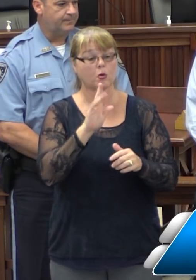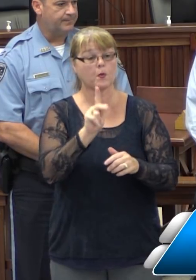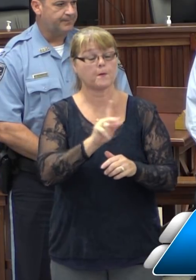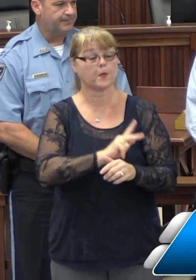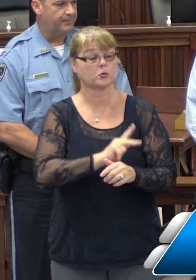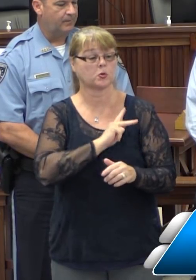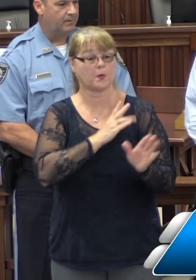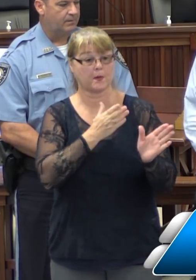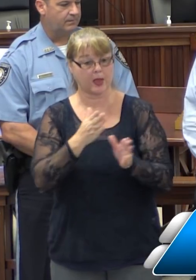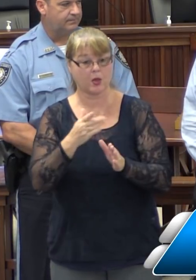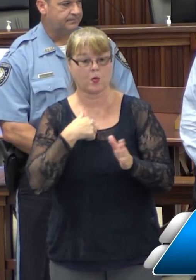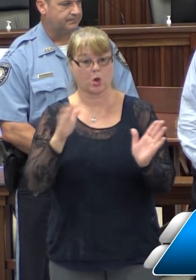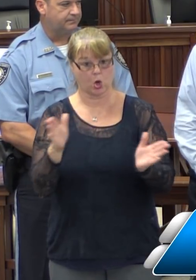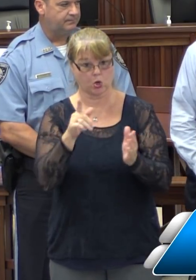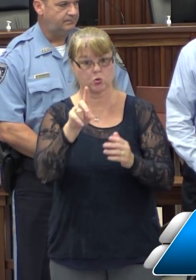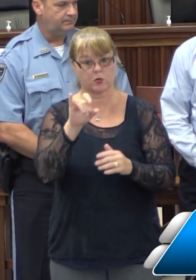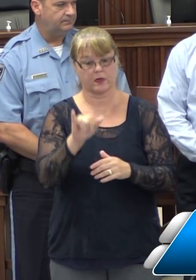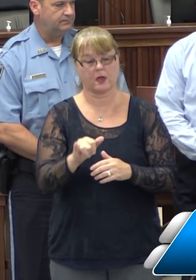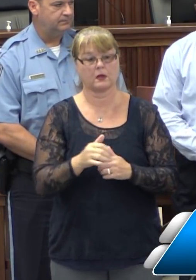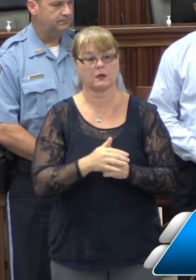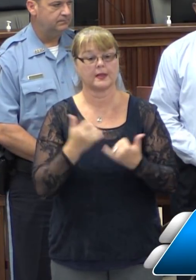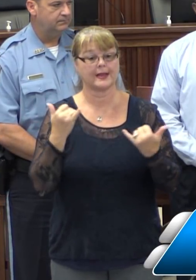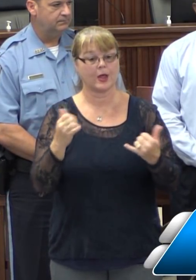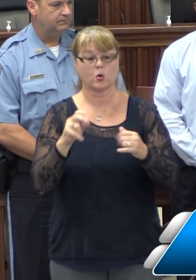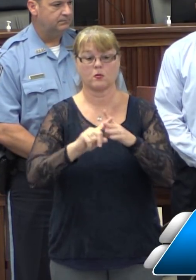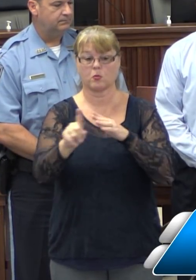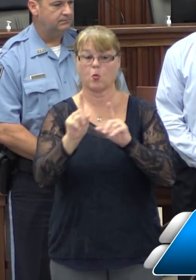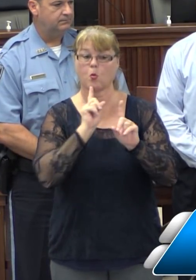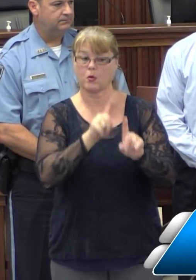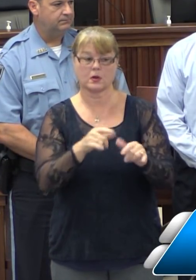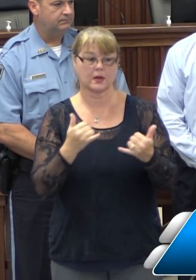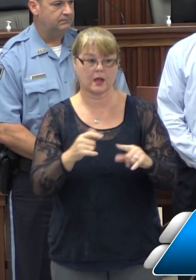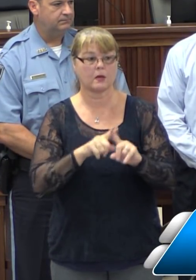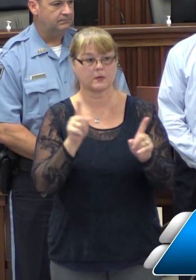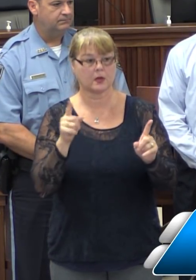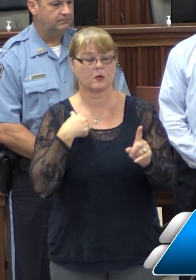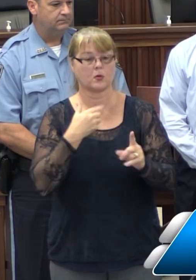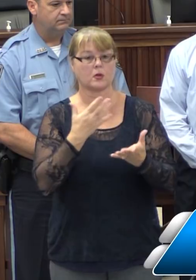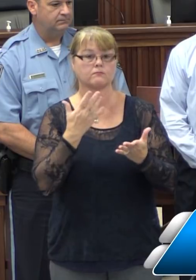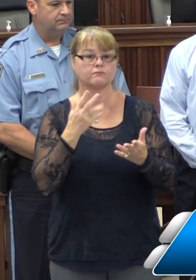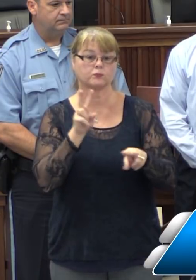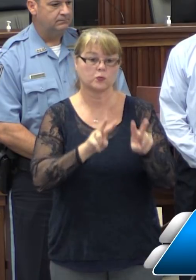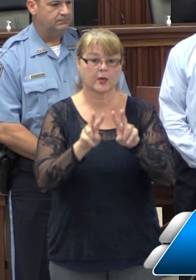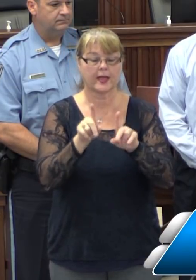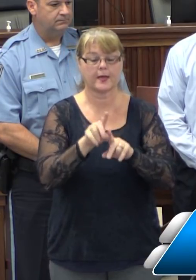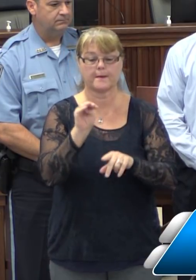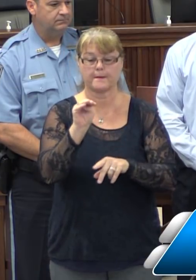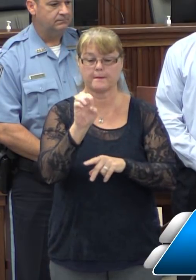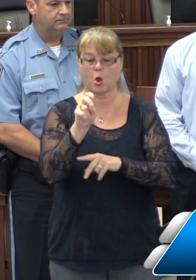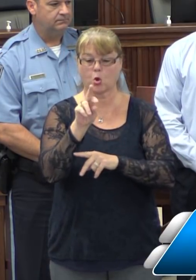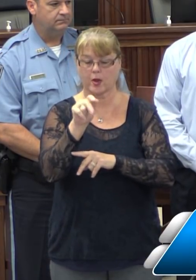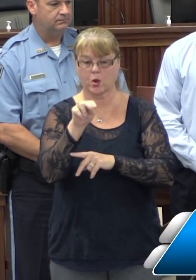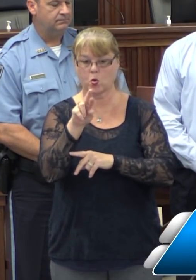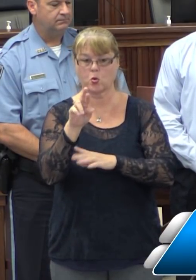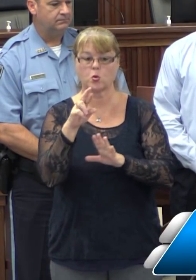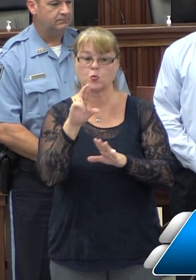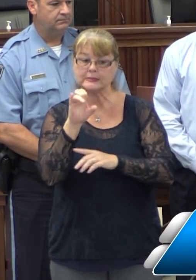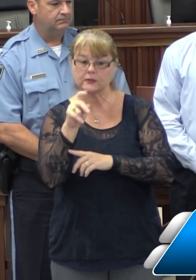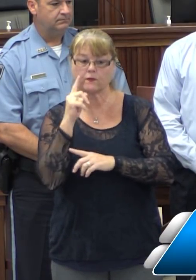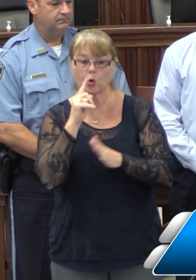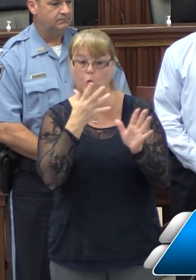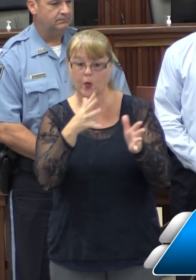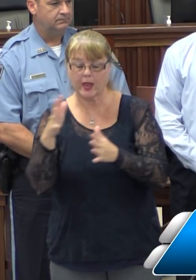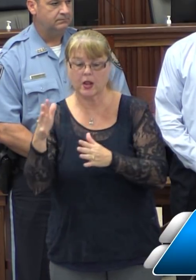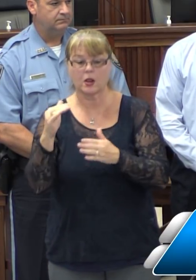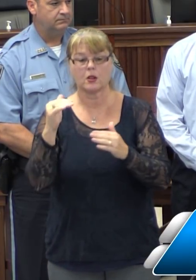that. As of right now, again, there are no evacuation orders in place. We're looking at a moderate risk for winds, a very